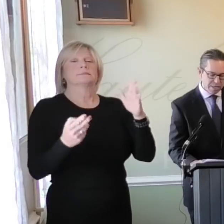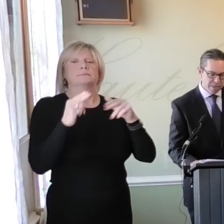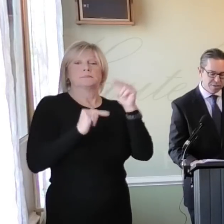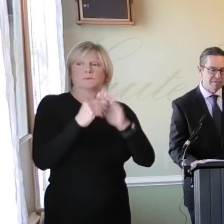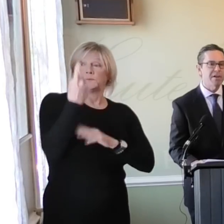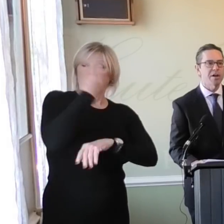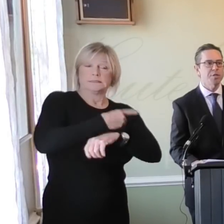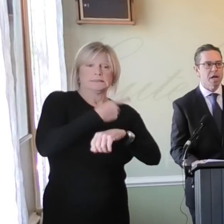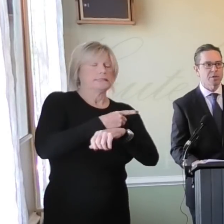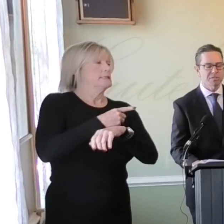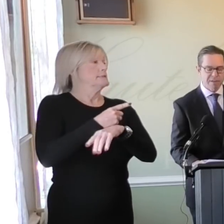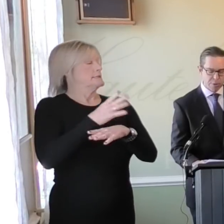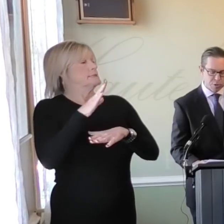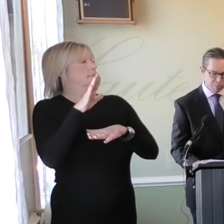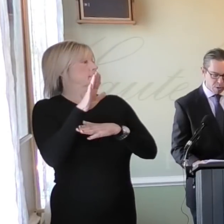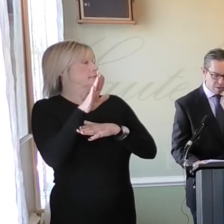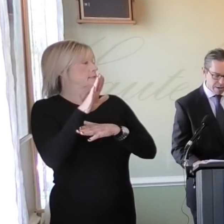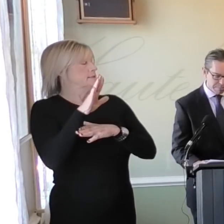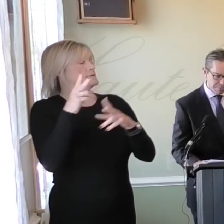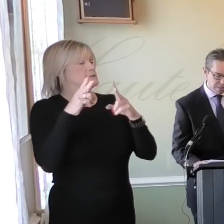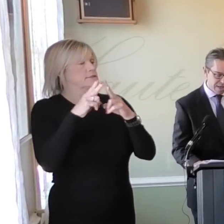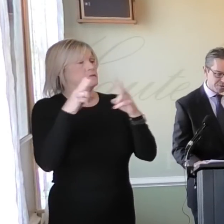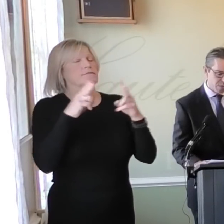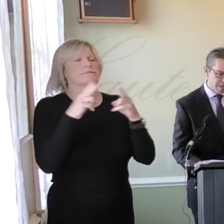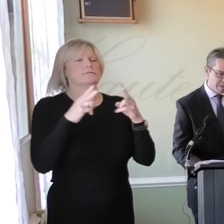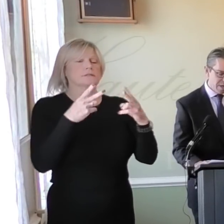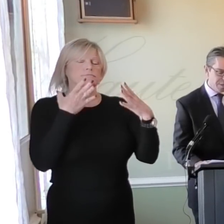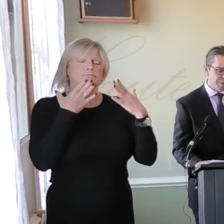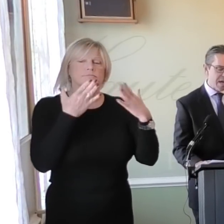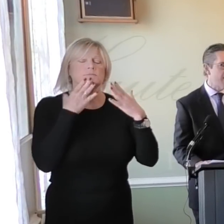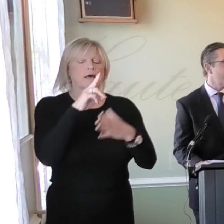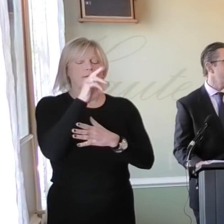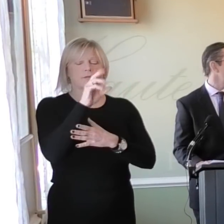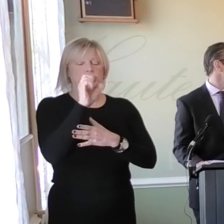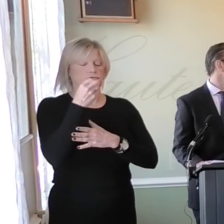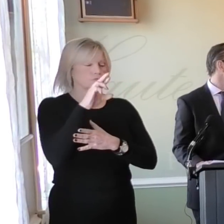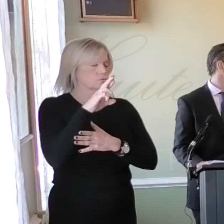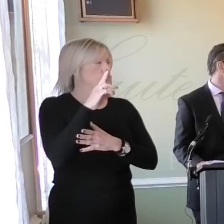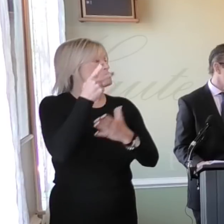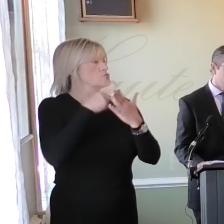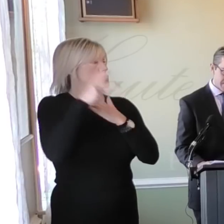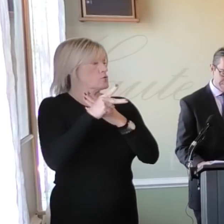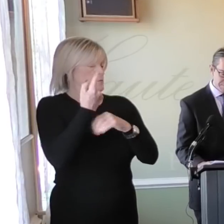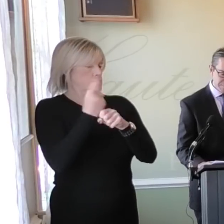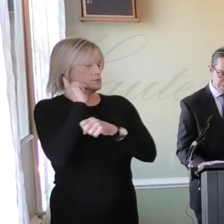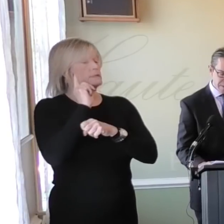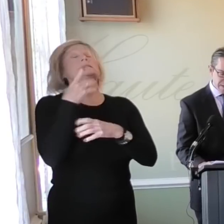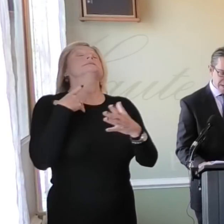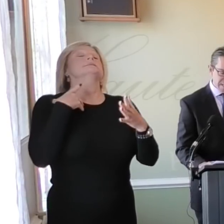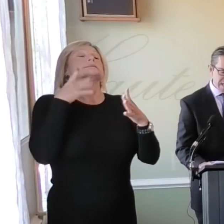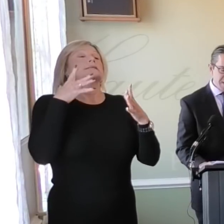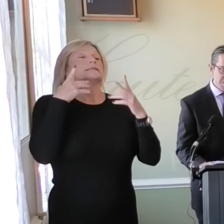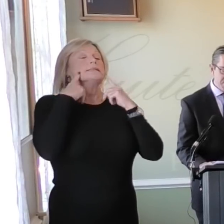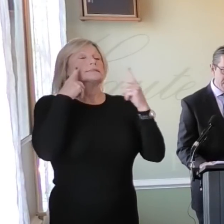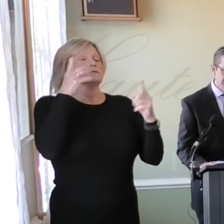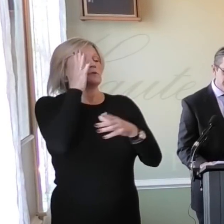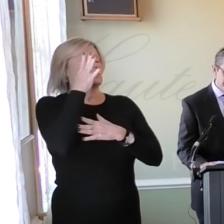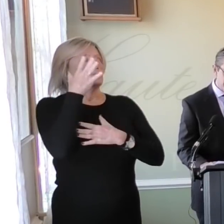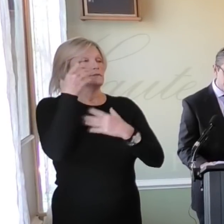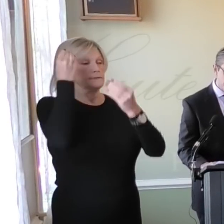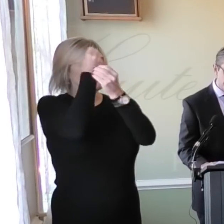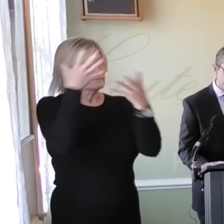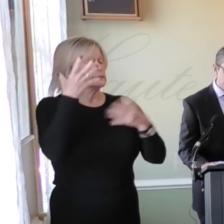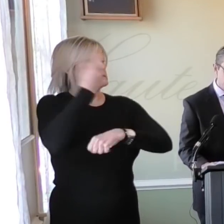Madness, to the very generous voucher program last week, to the efforts you'll be announcing today. The ECP